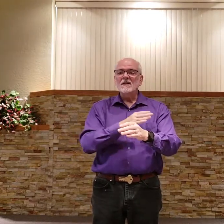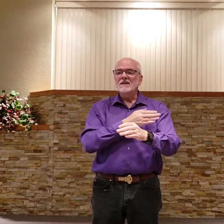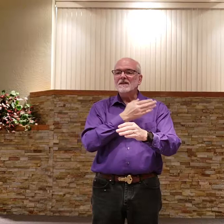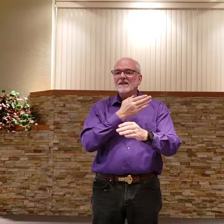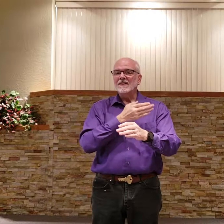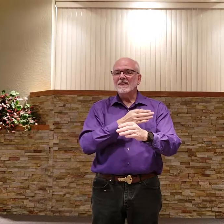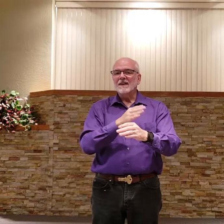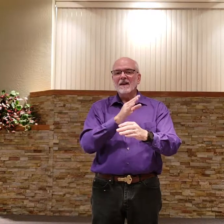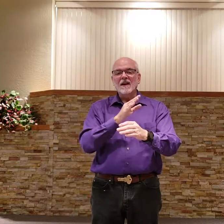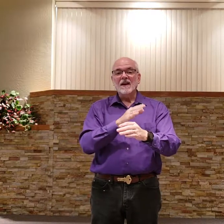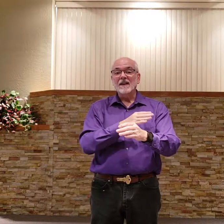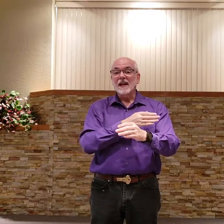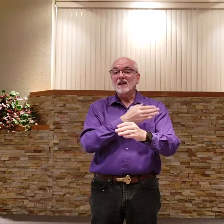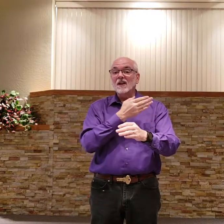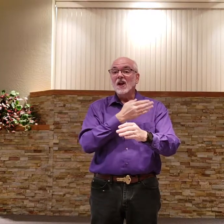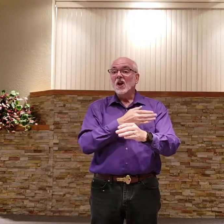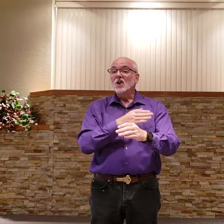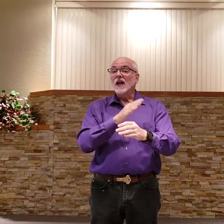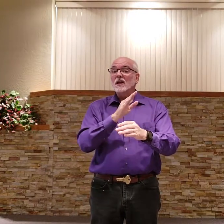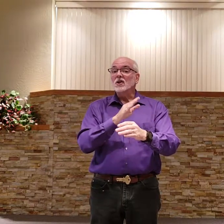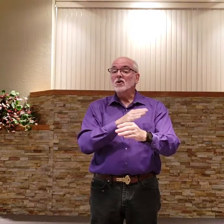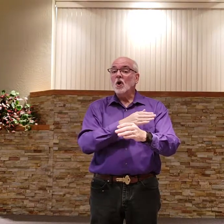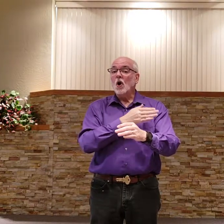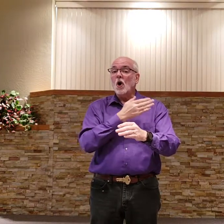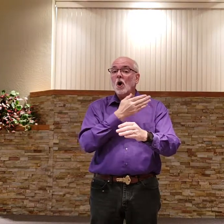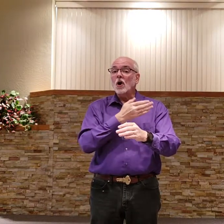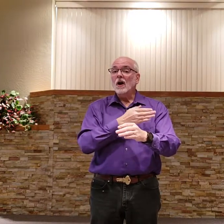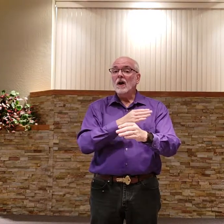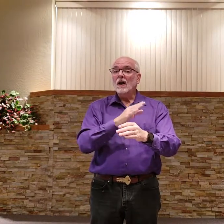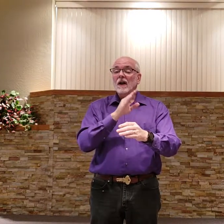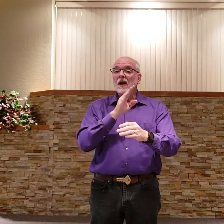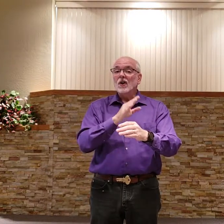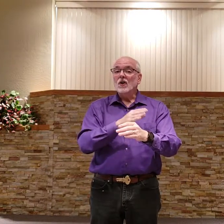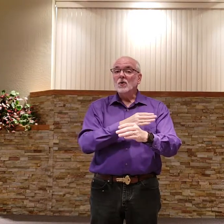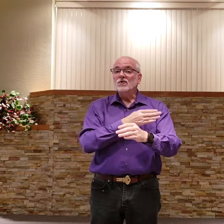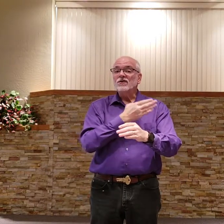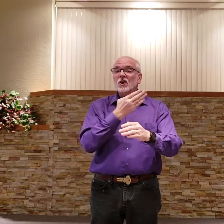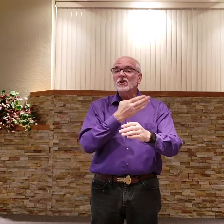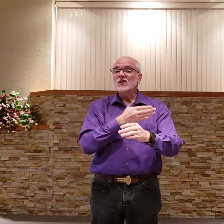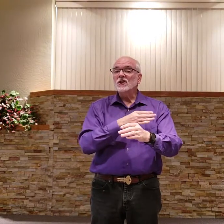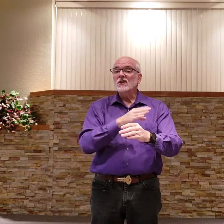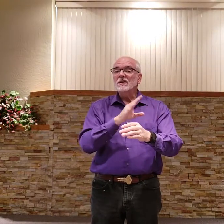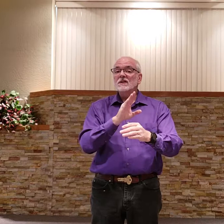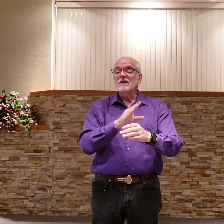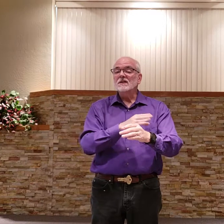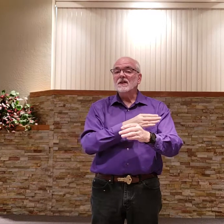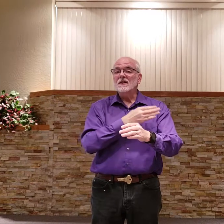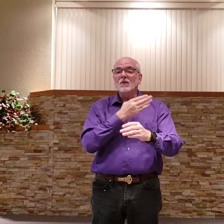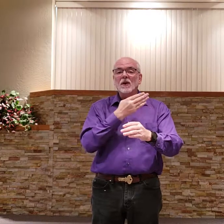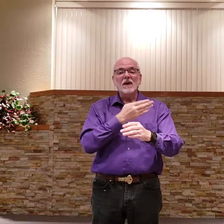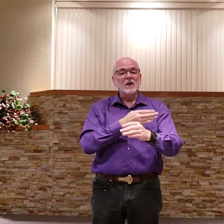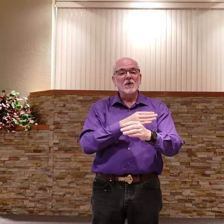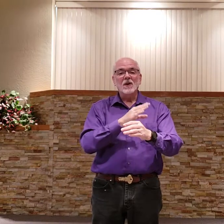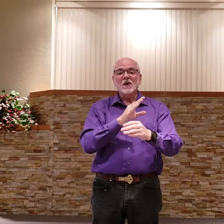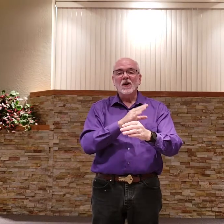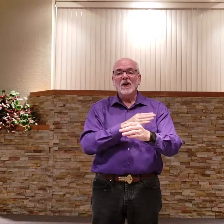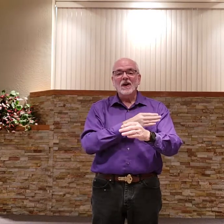strains, again, that song, those verses, whatever you want to call it,